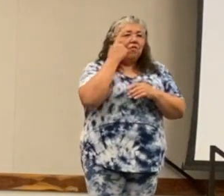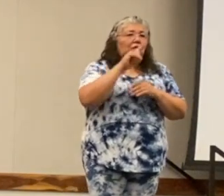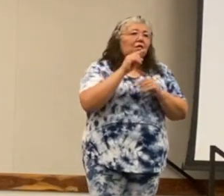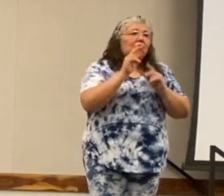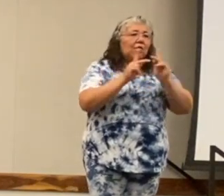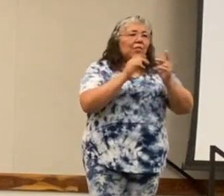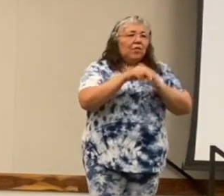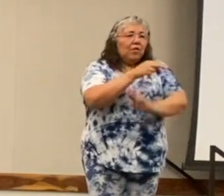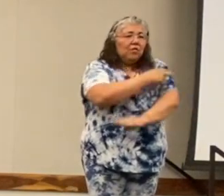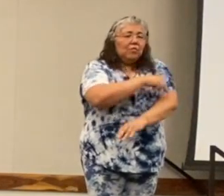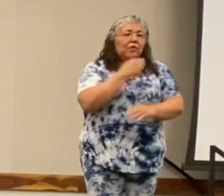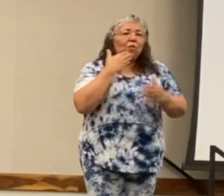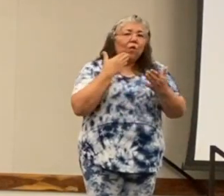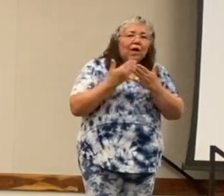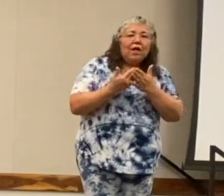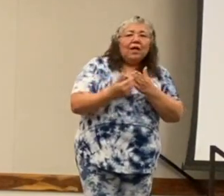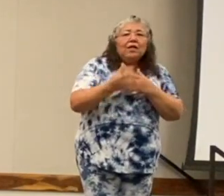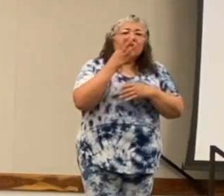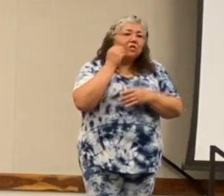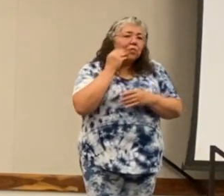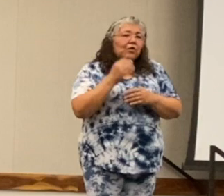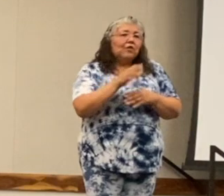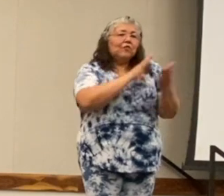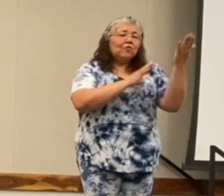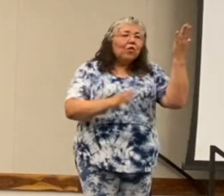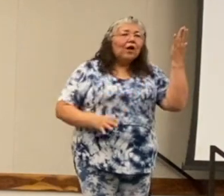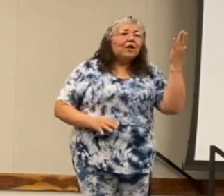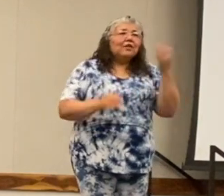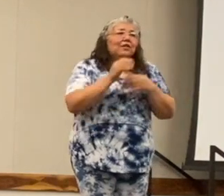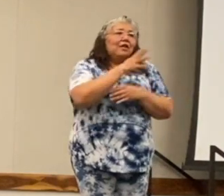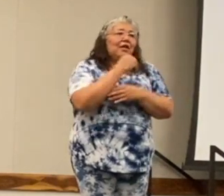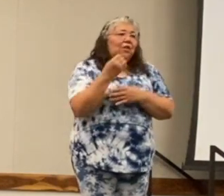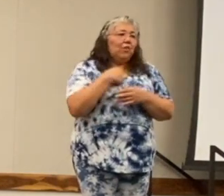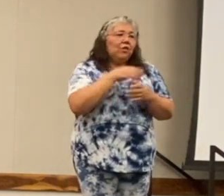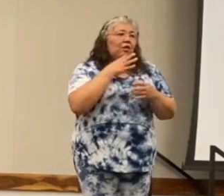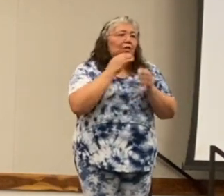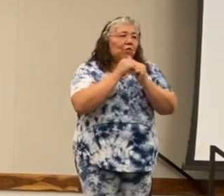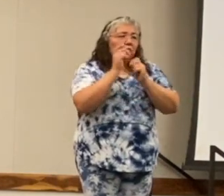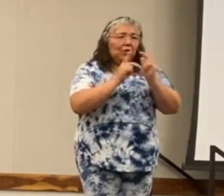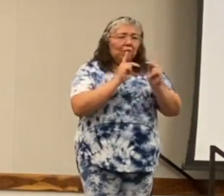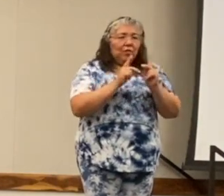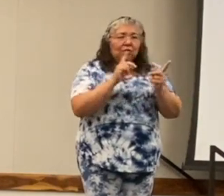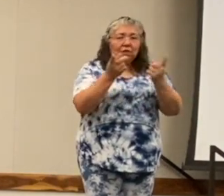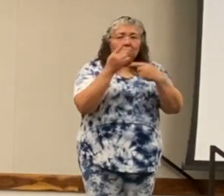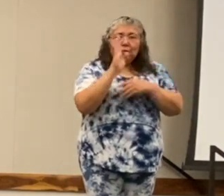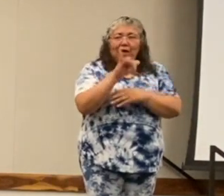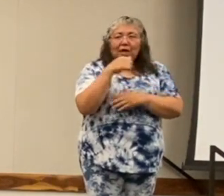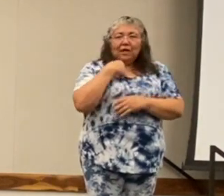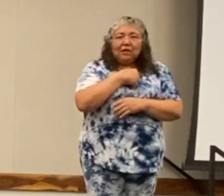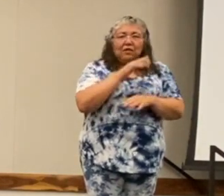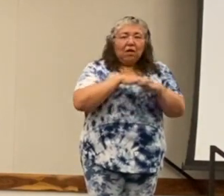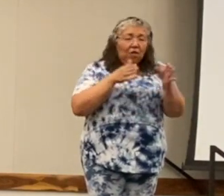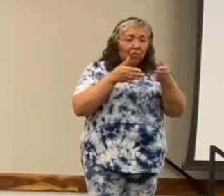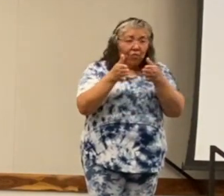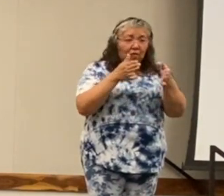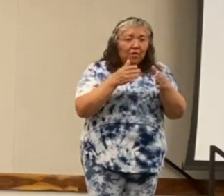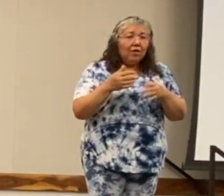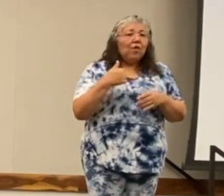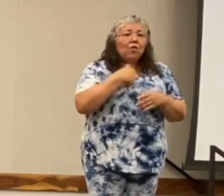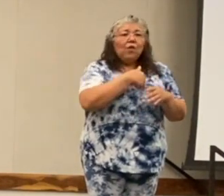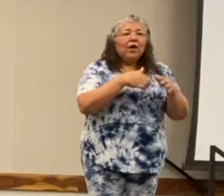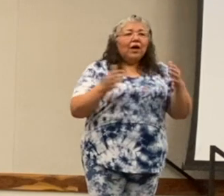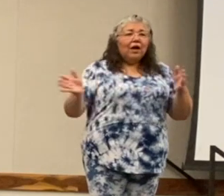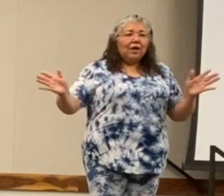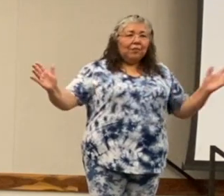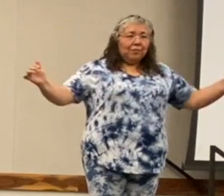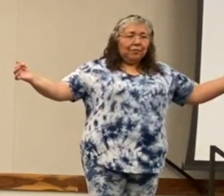well and to be healed and to experience Christ. And you know, we're talking to people as they come by us on the road. But as we gathered up,